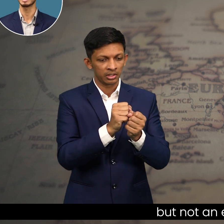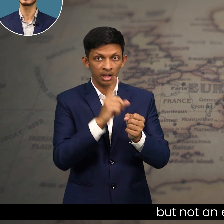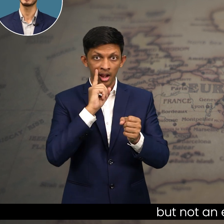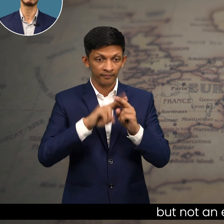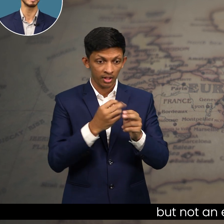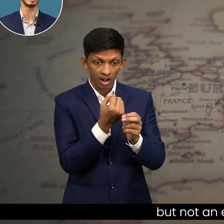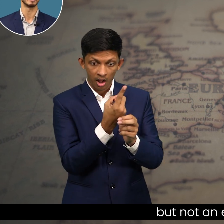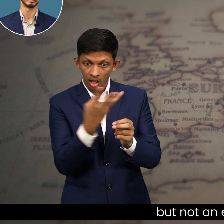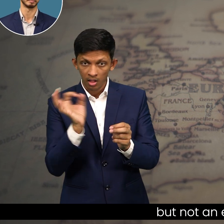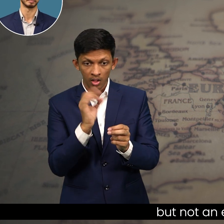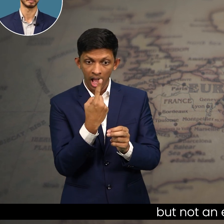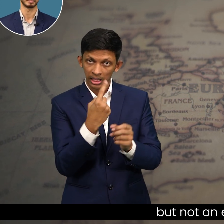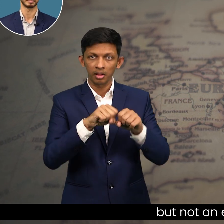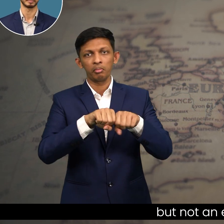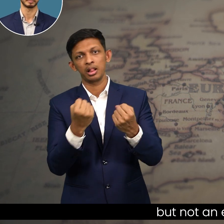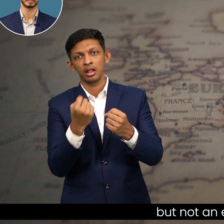an entire bundle.